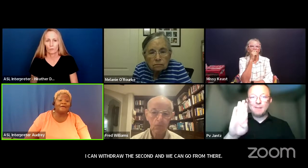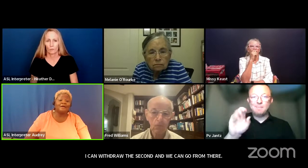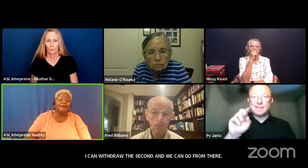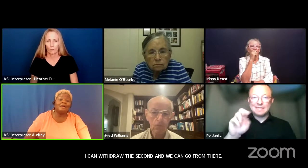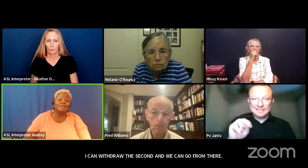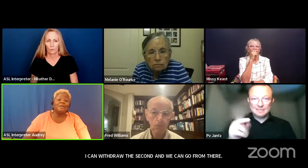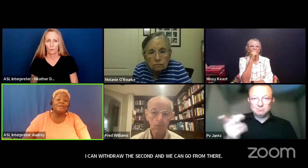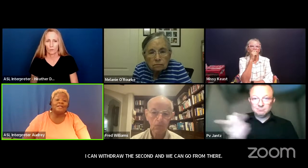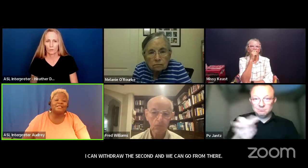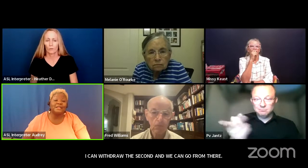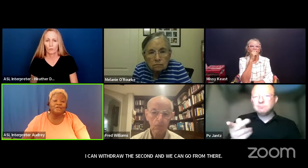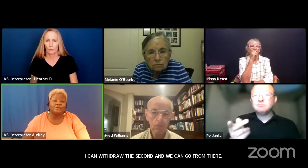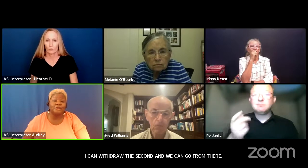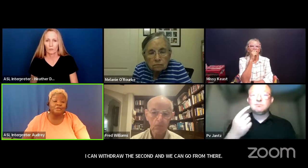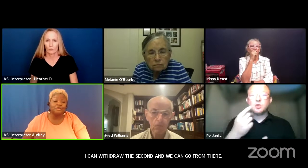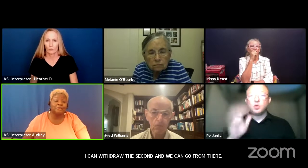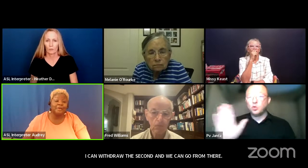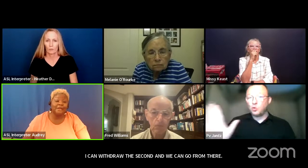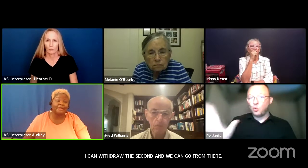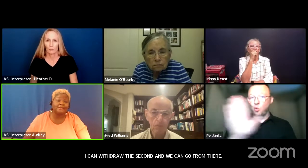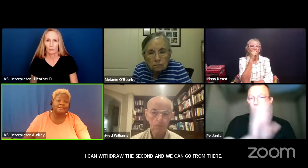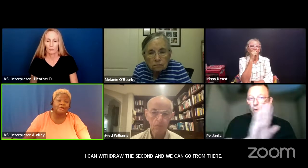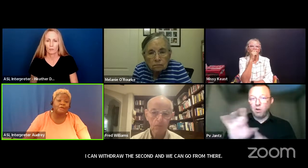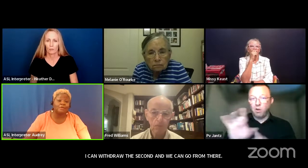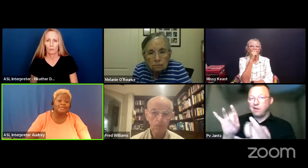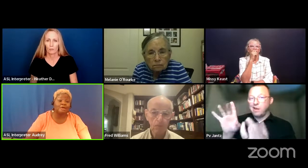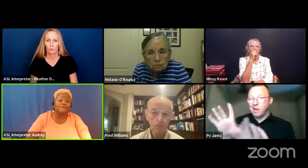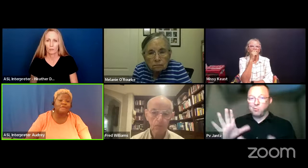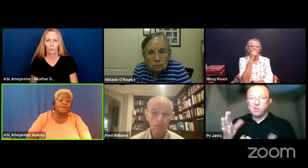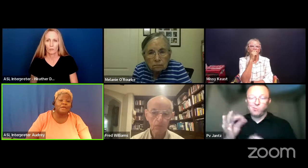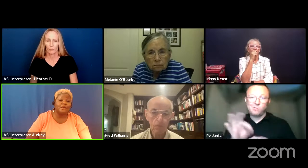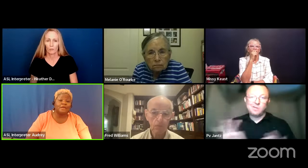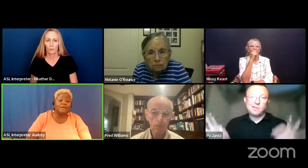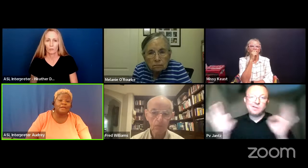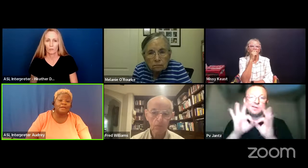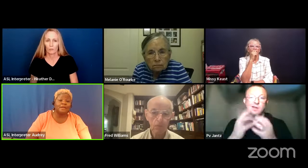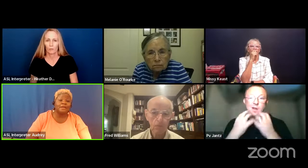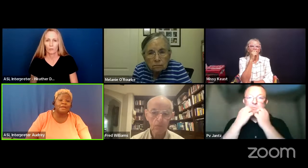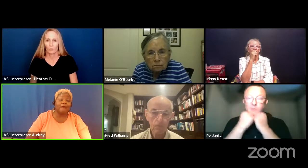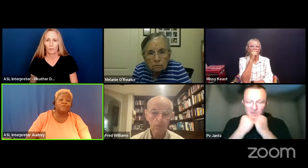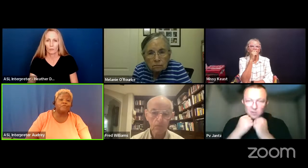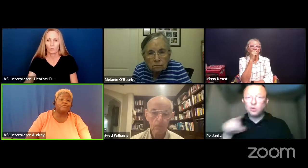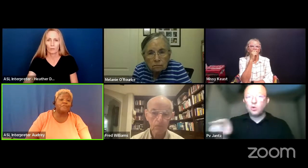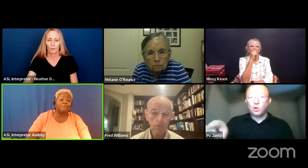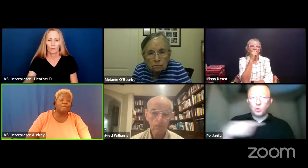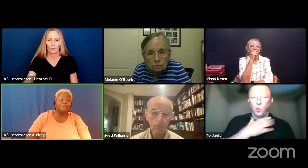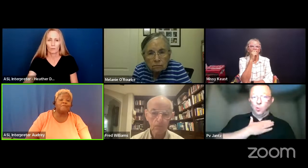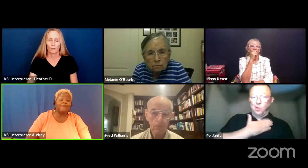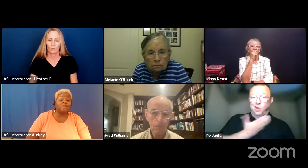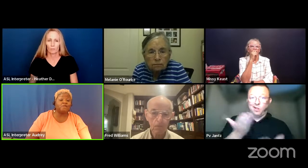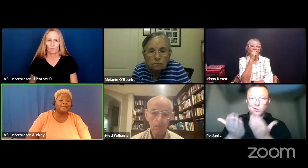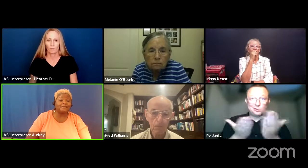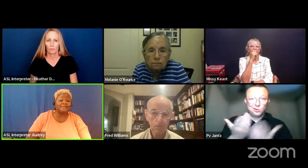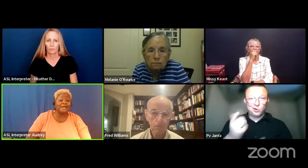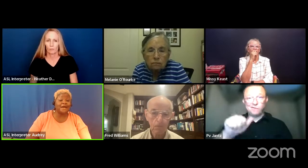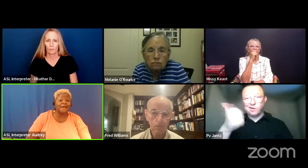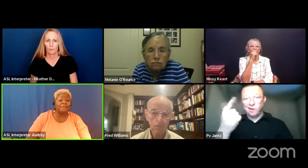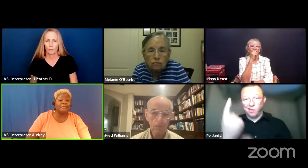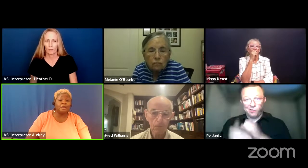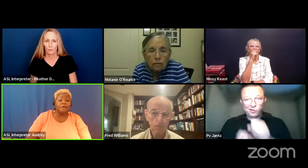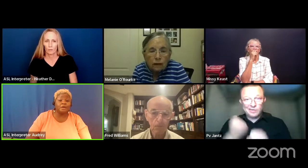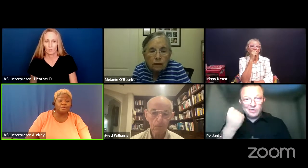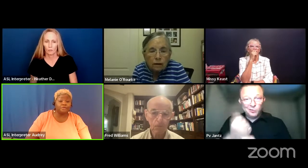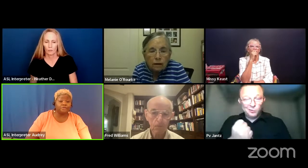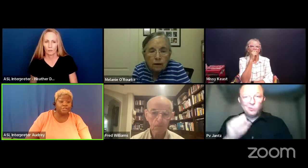That we continue, Commissioner Benton and Cinco and myself. Now, your feedback will be valuable at this